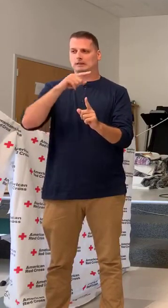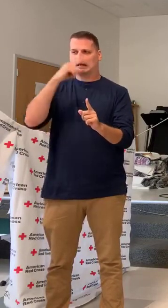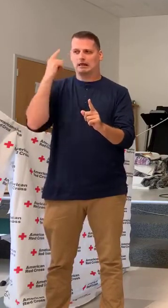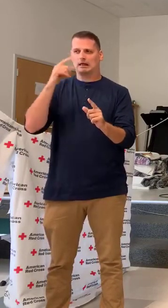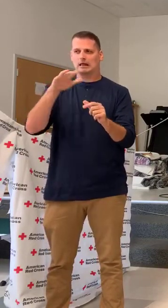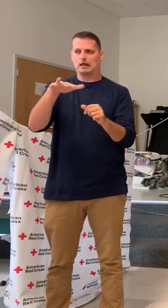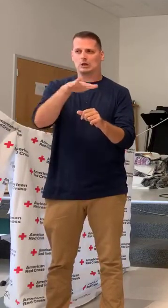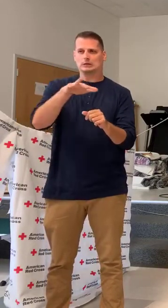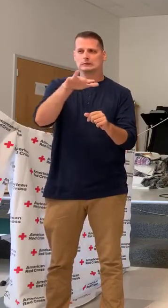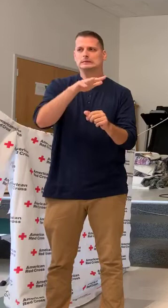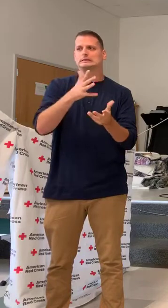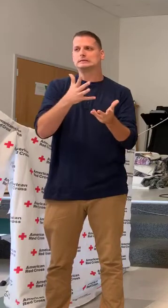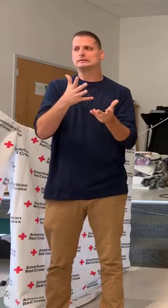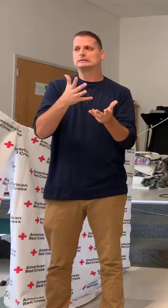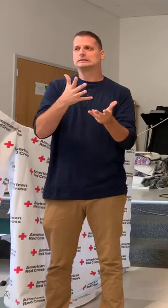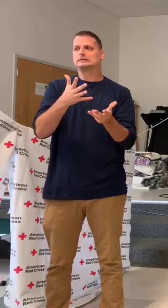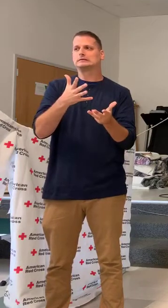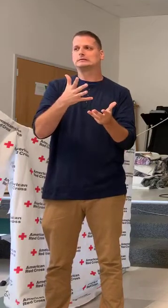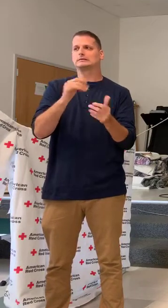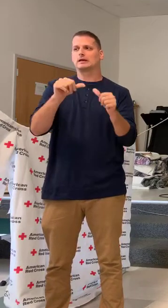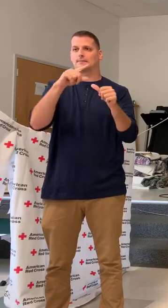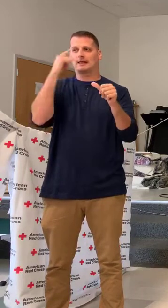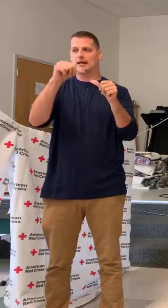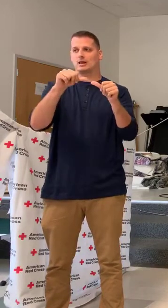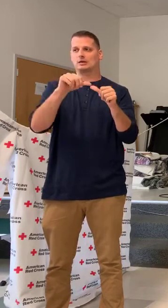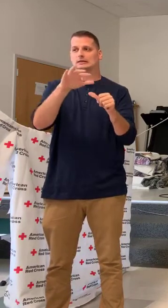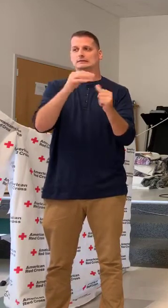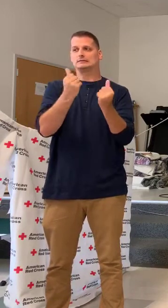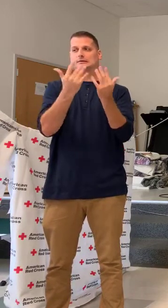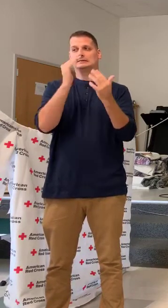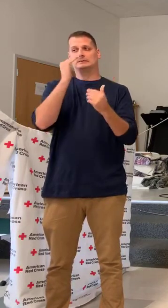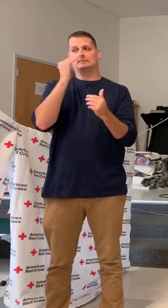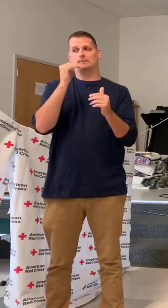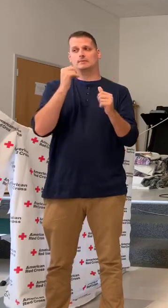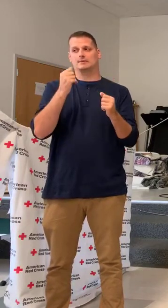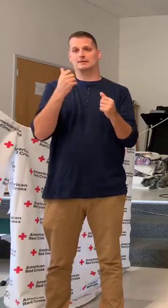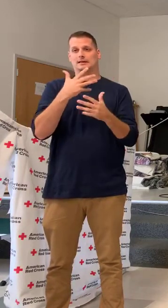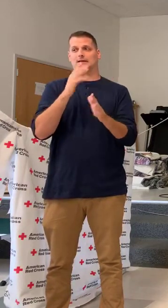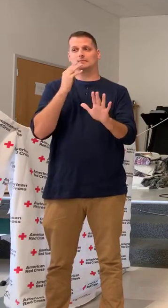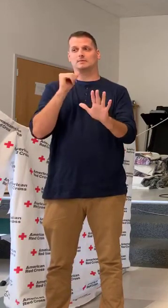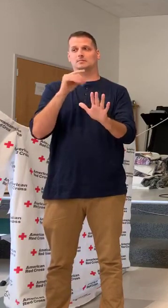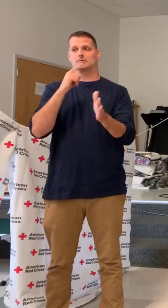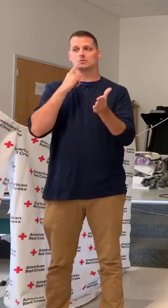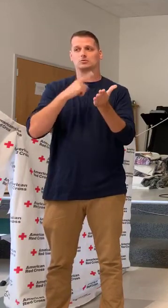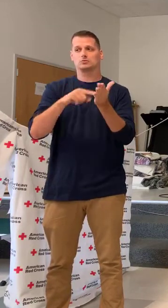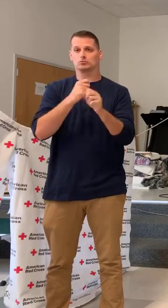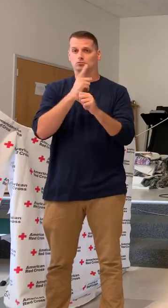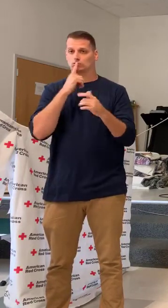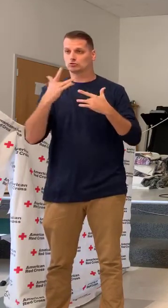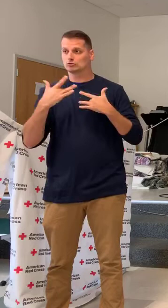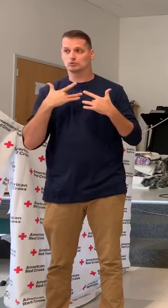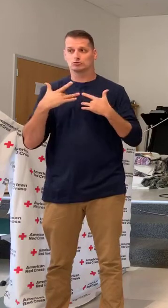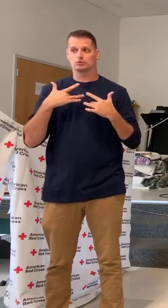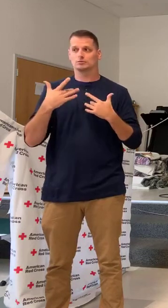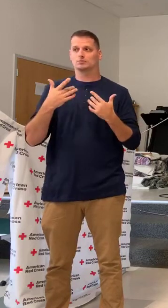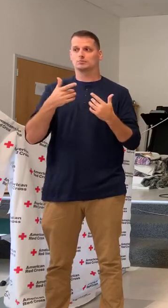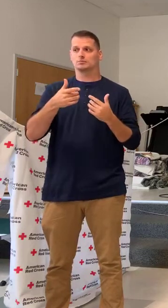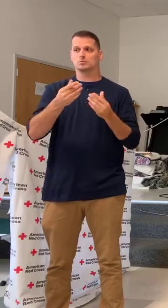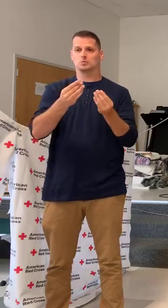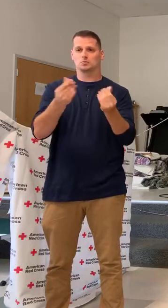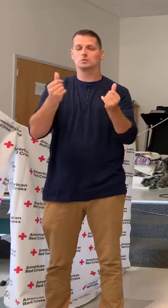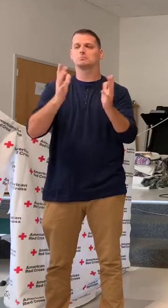looks probably scary to an untrained eye, and then our folks are able to verify whether that's something we need to take action on or we just let it burn